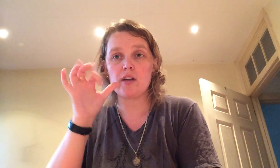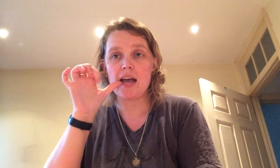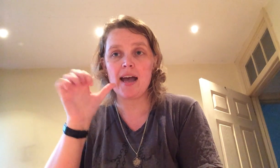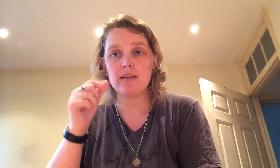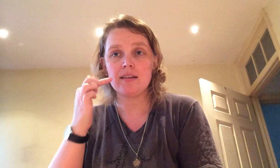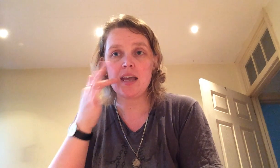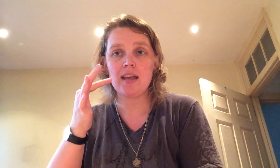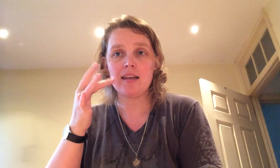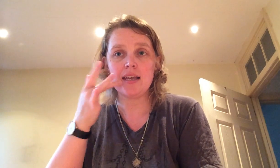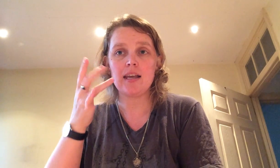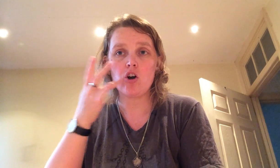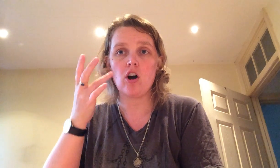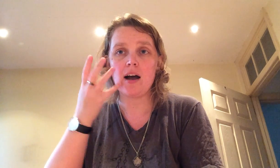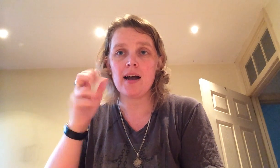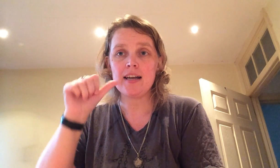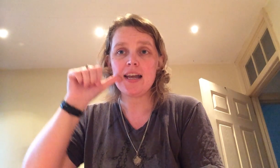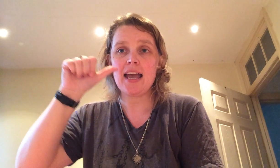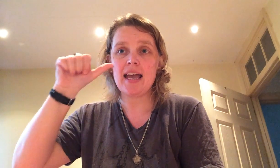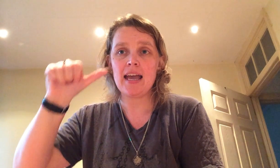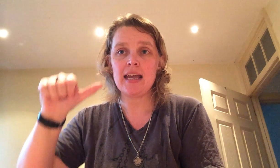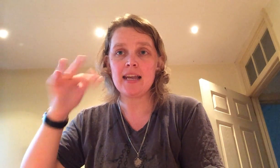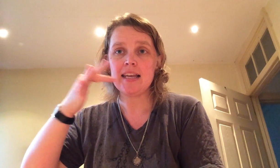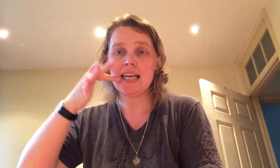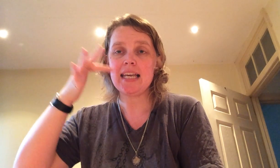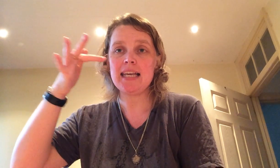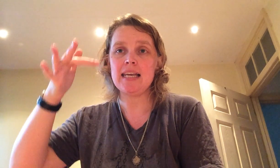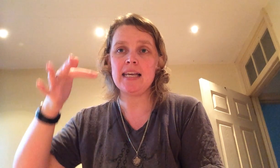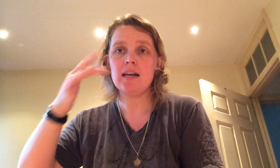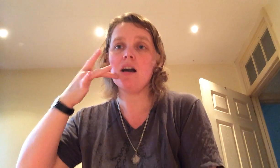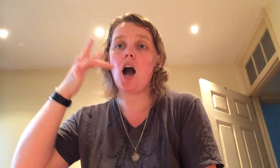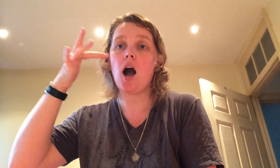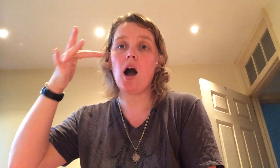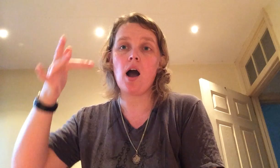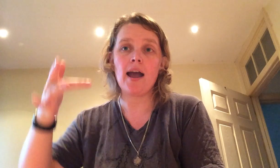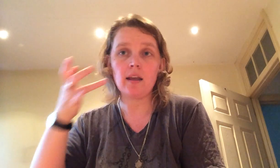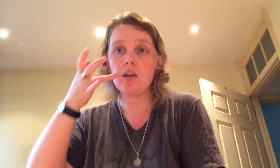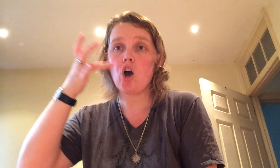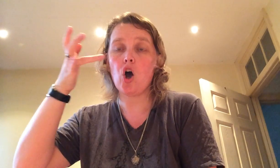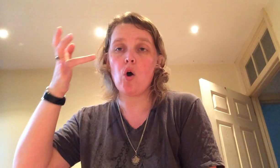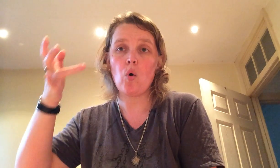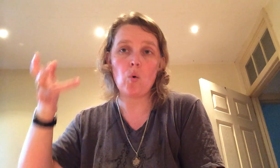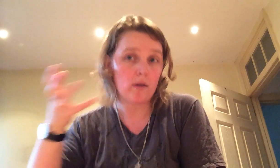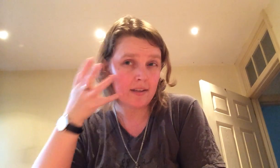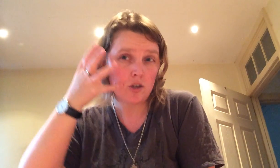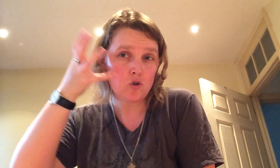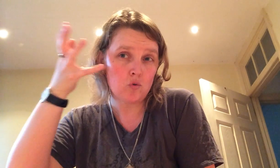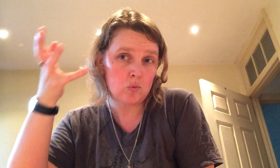A, e, o, A, E, I, O,